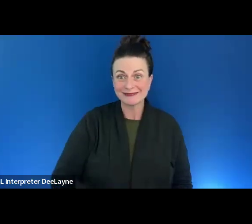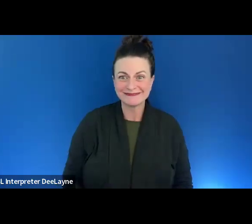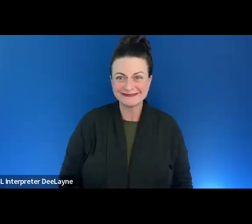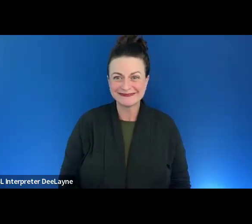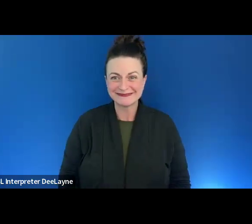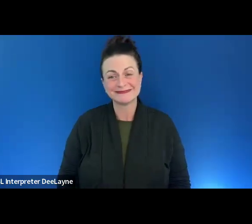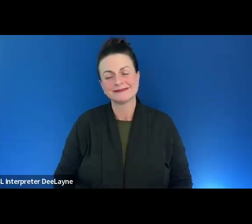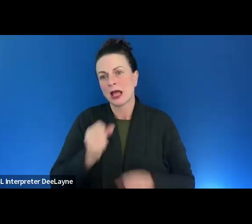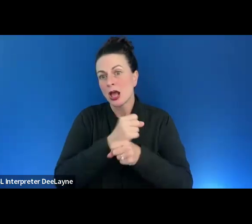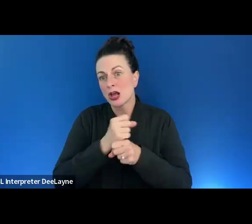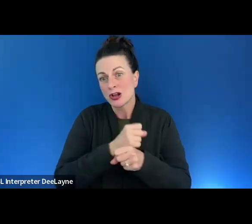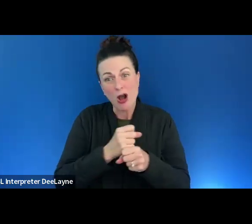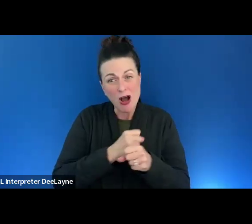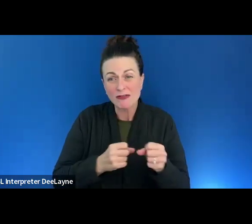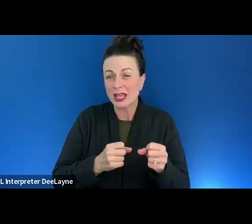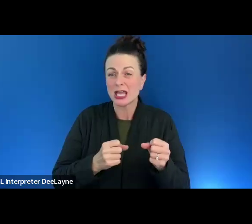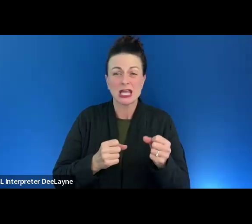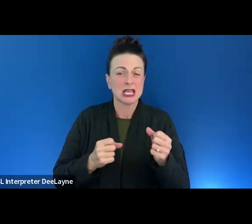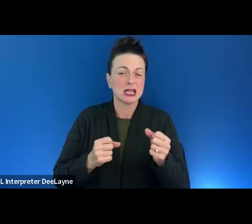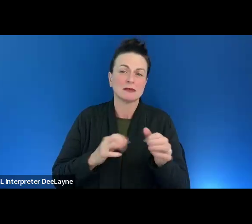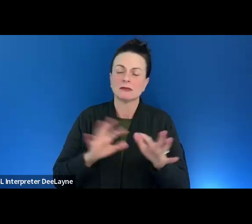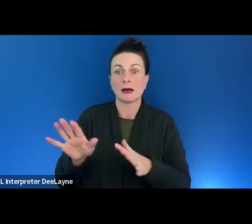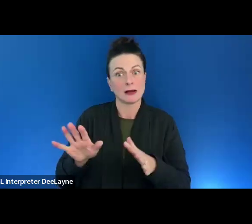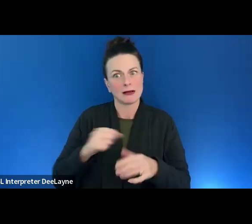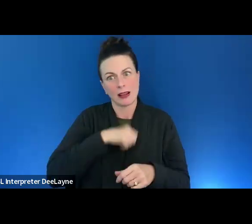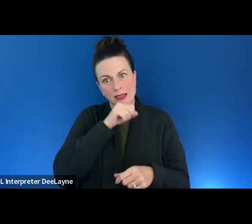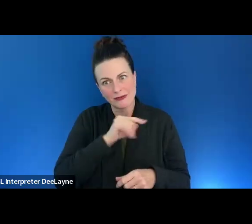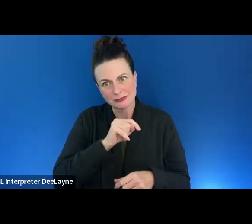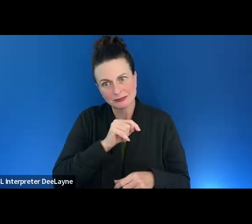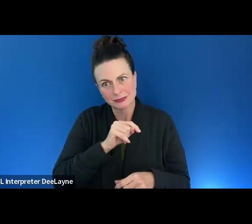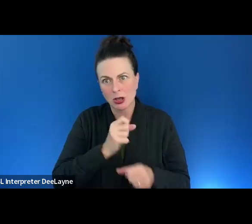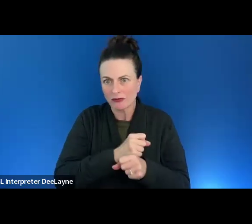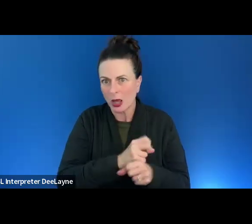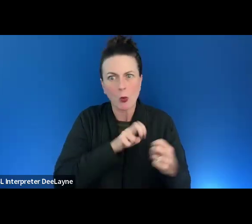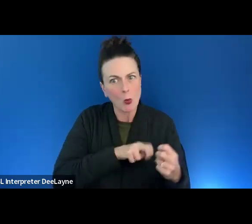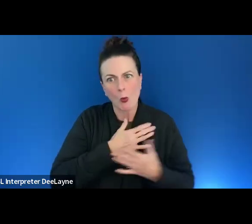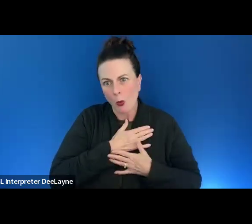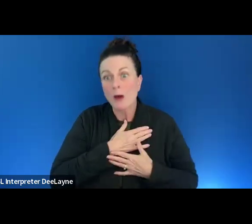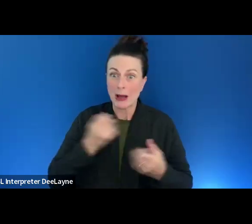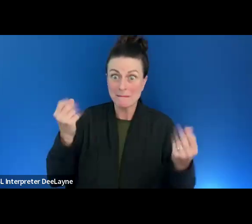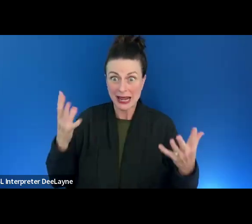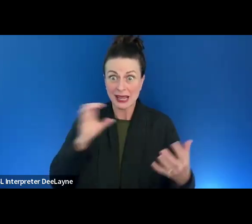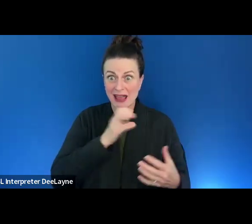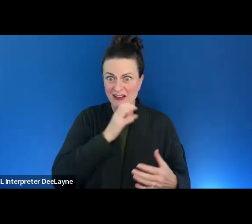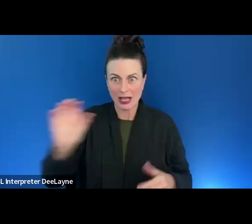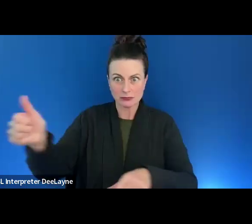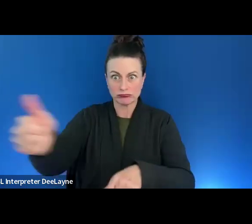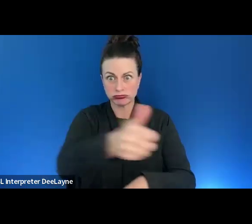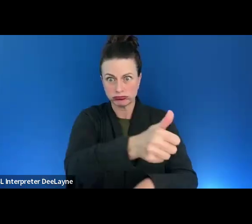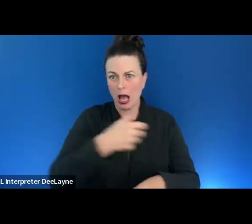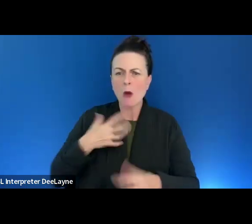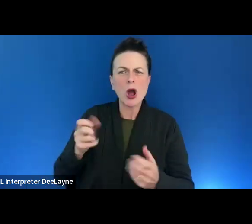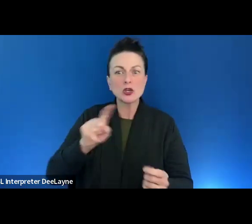a big time coffee drinker, all about the new cafes. But there are a lot of cafes in my area, right? So I want you to go and start looking at the other